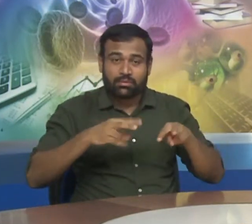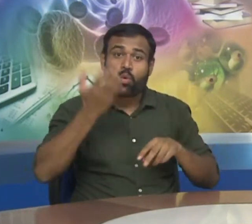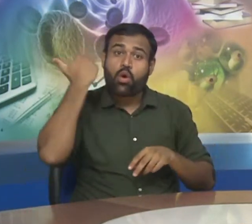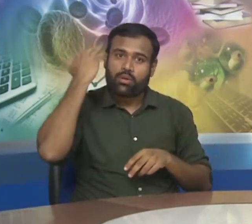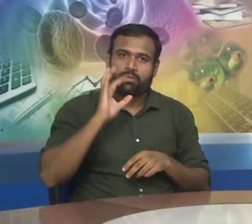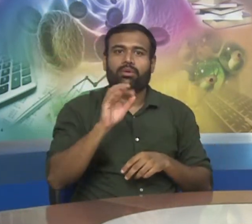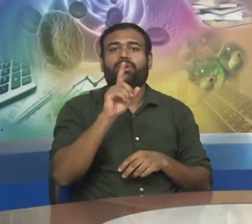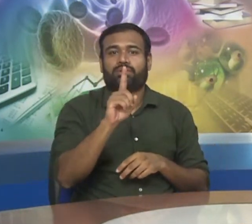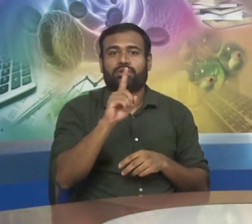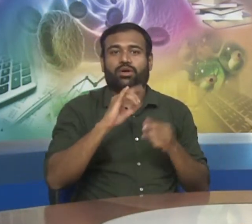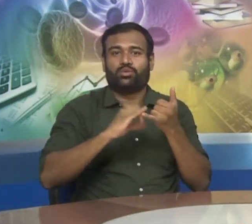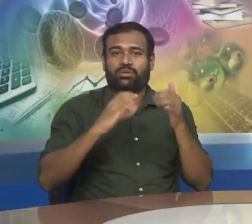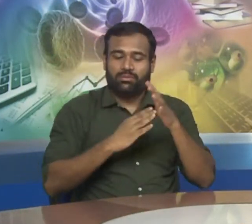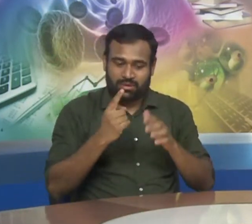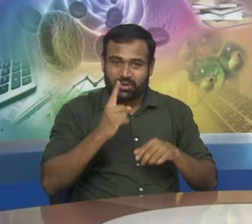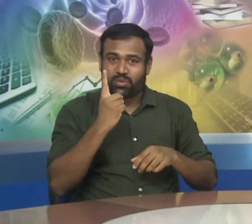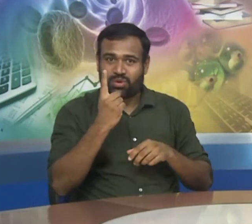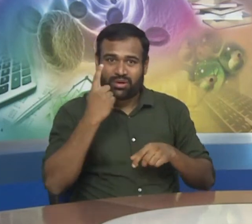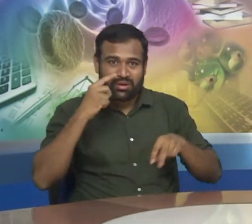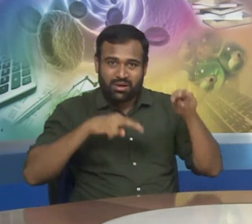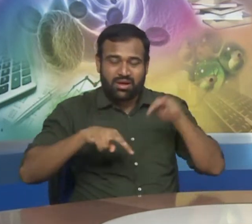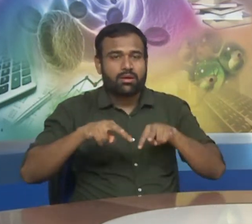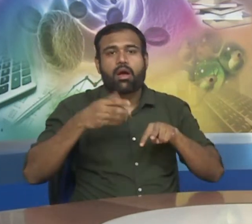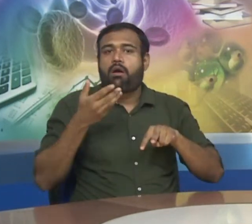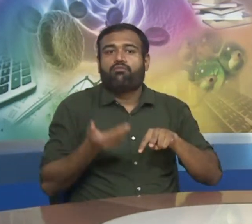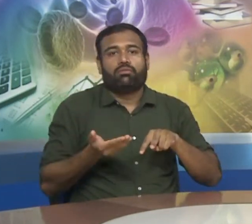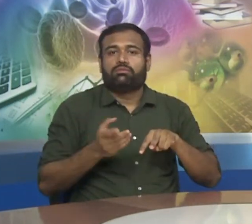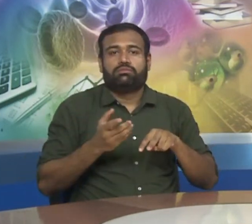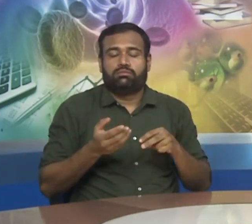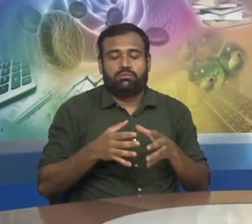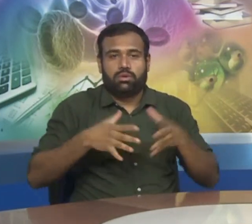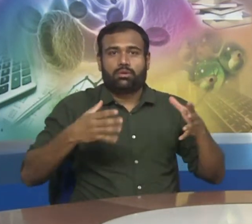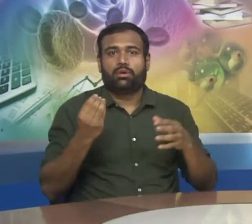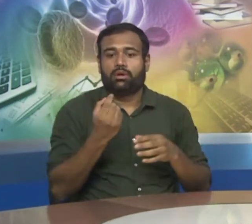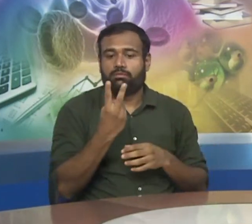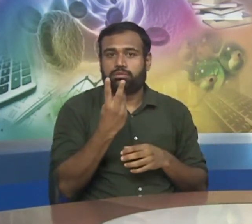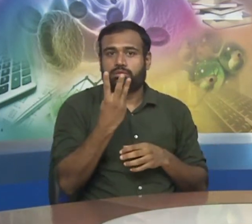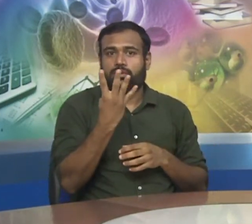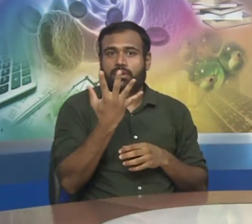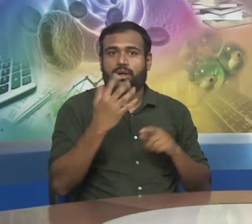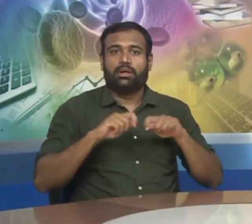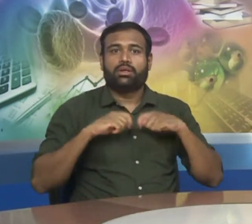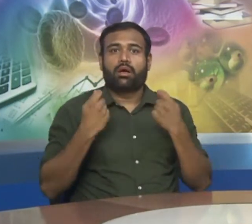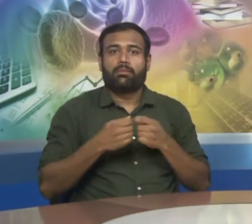Normally, review is done by a bigger bench than the one that originally decided the case.